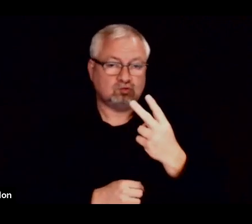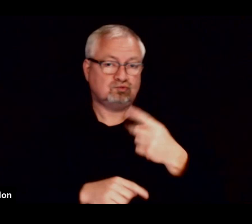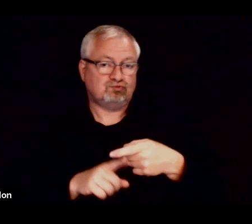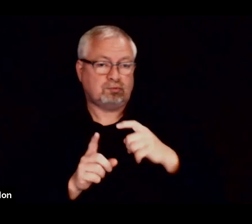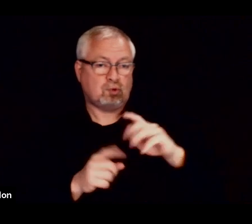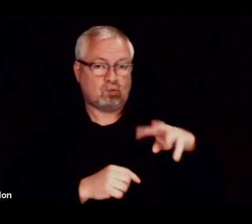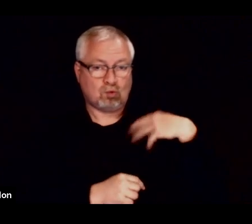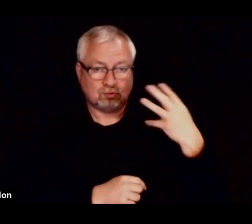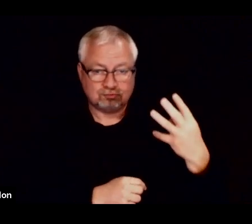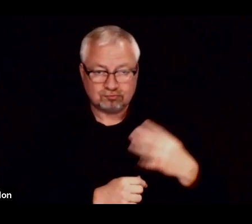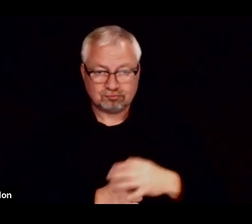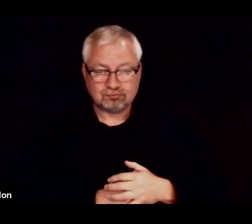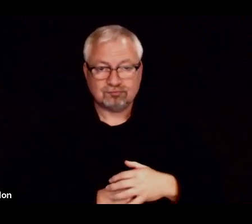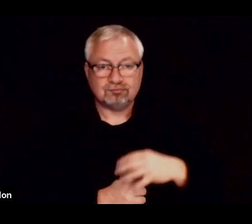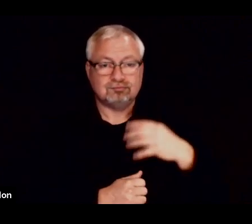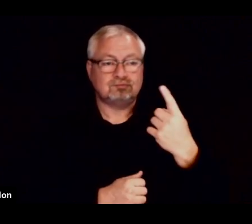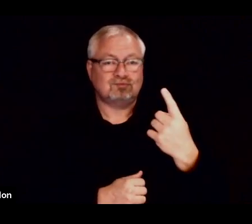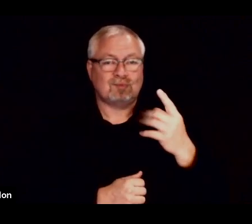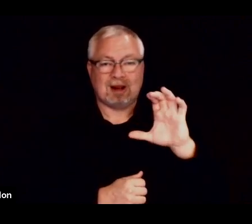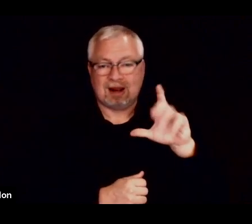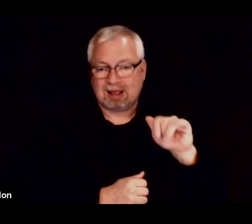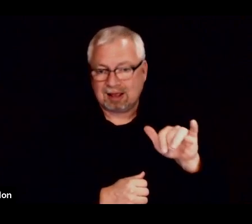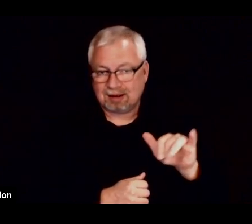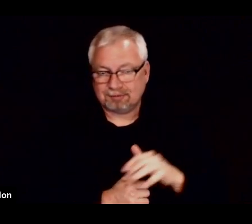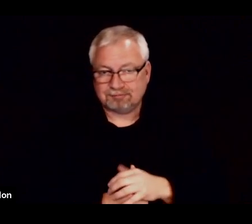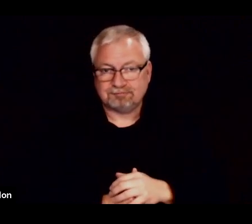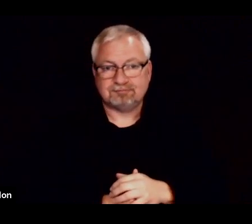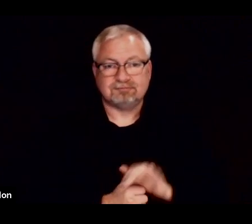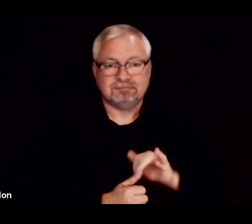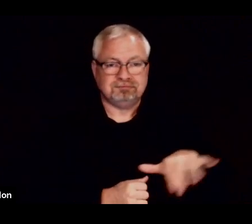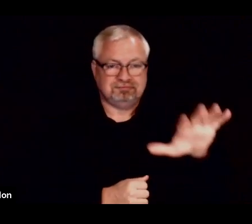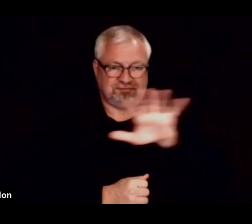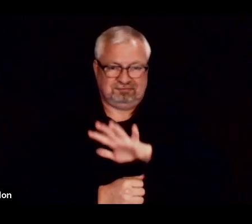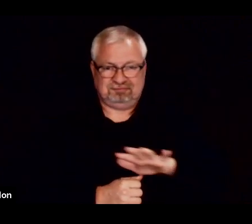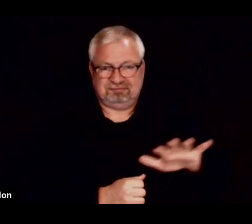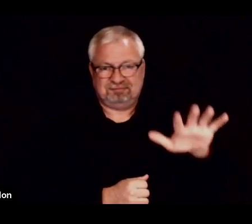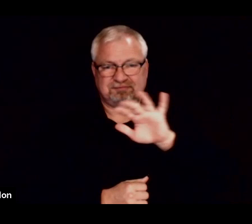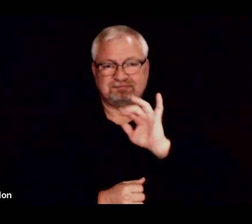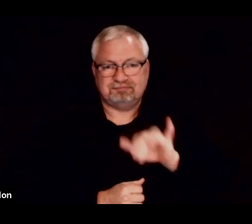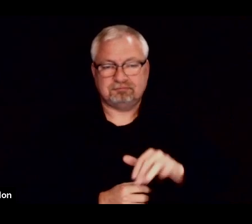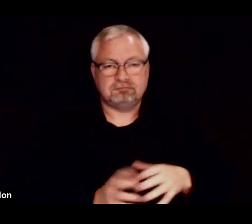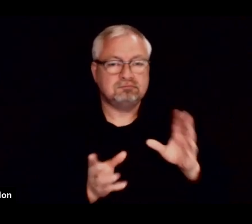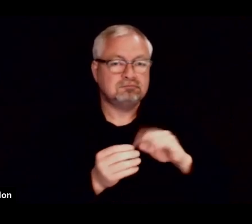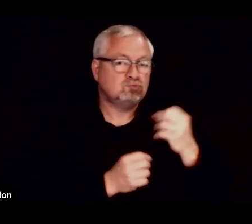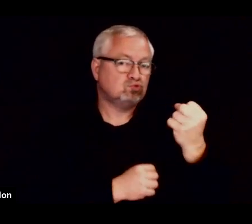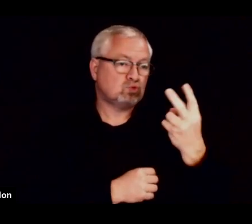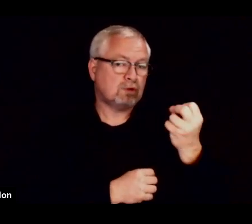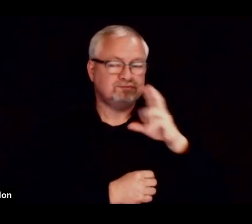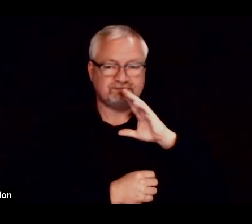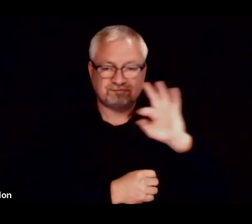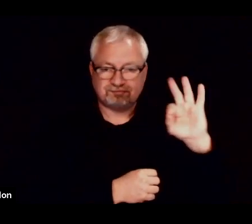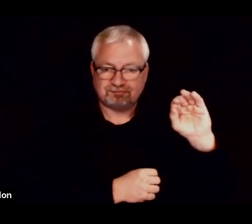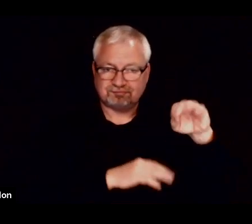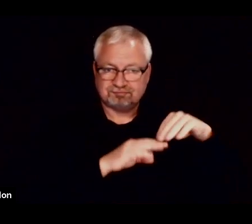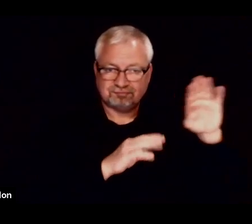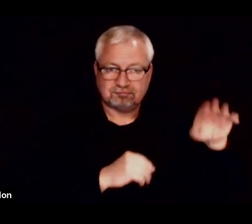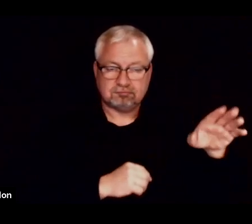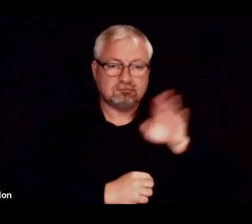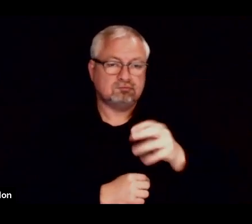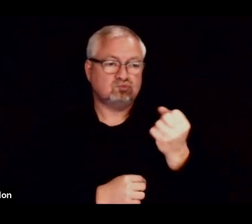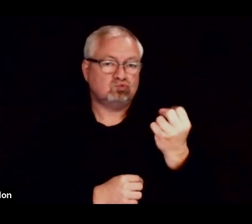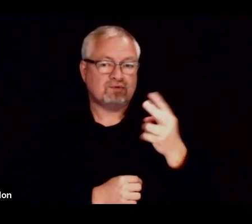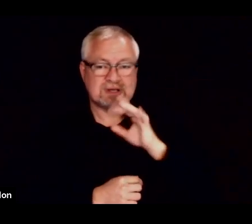counties. Demographically, the total includes 12 people in their 90s, 12 in their 80s, 6 in their